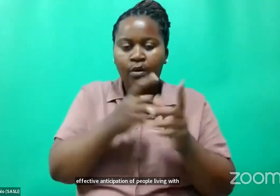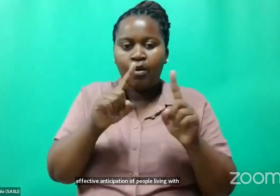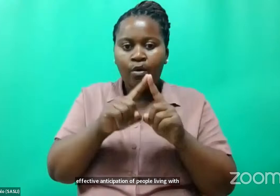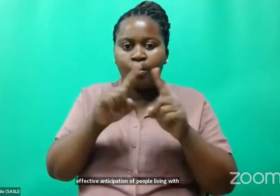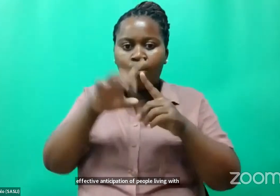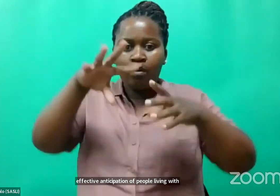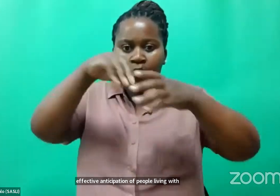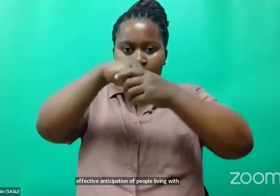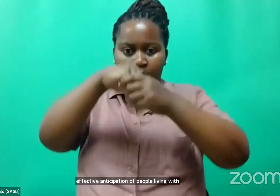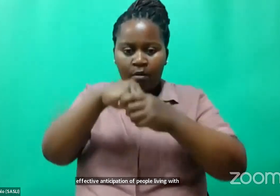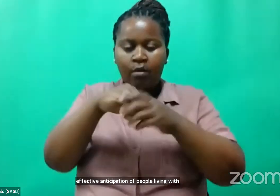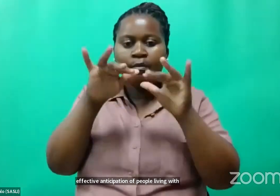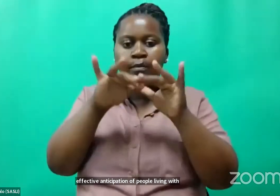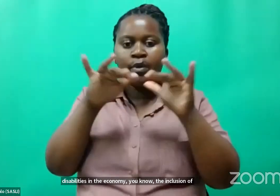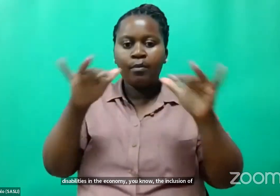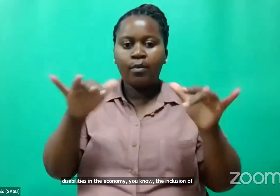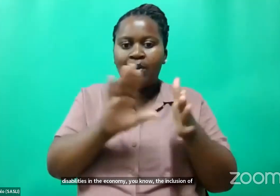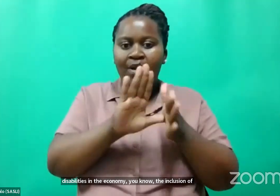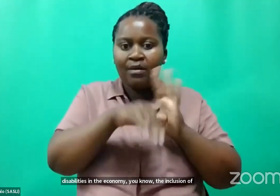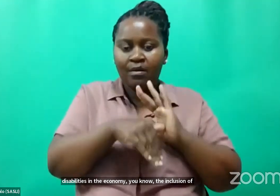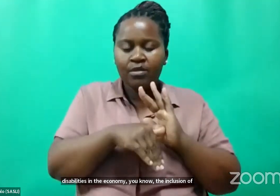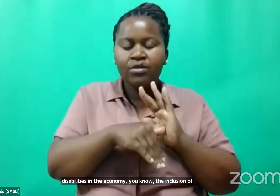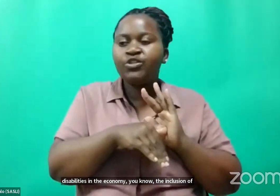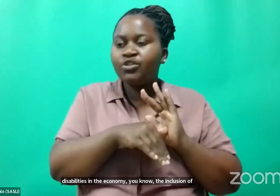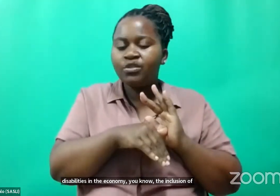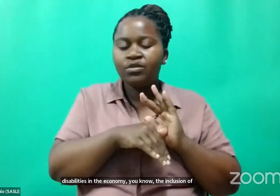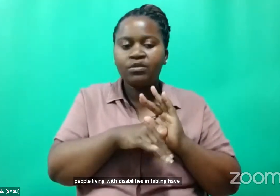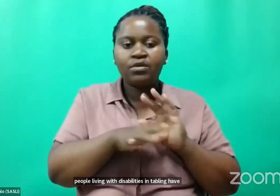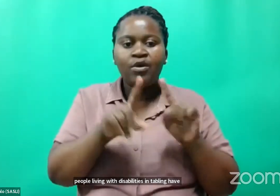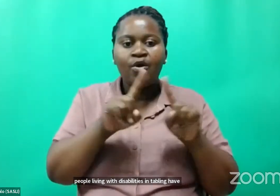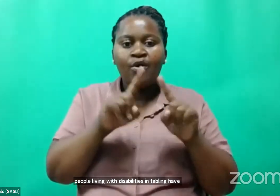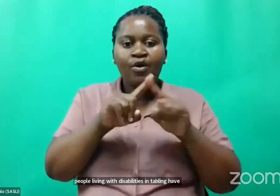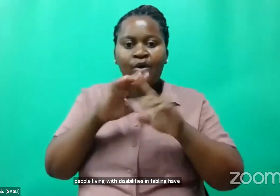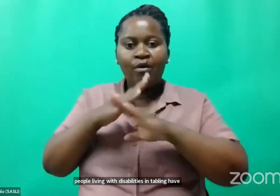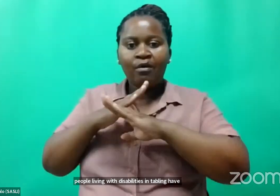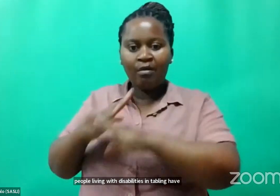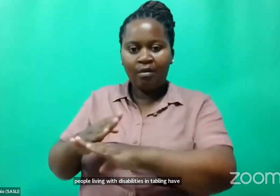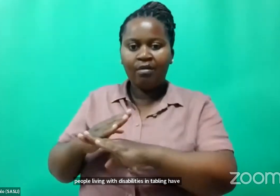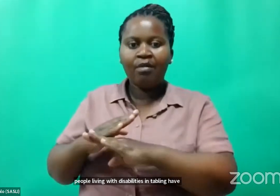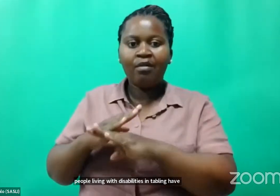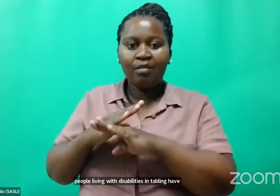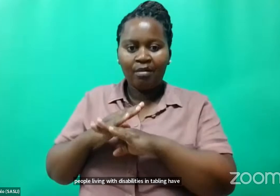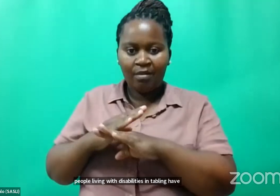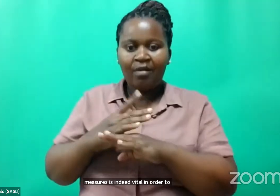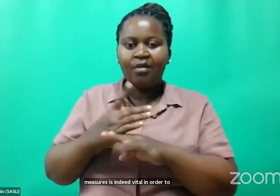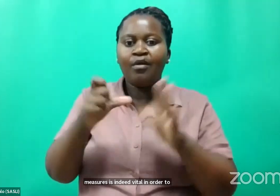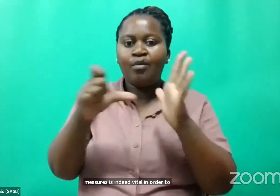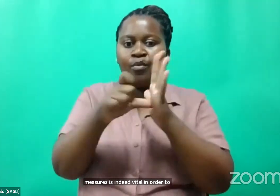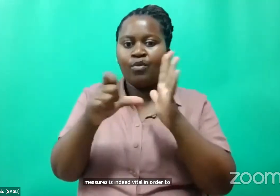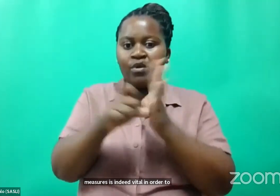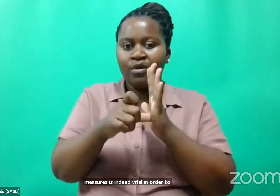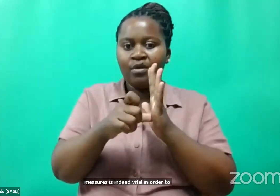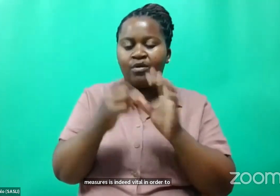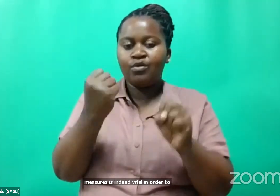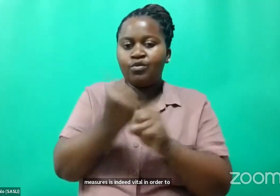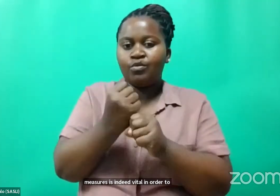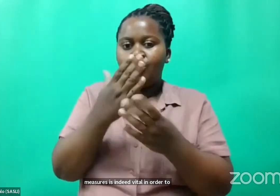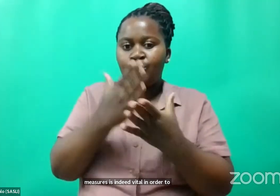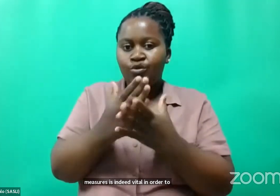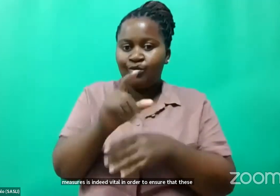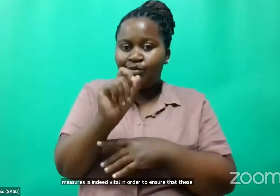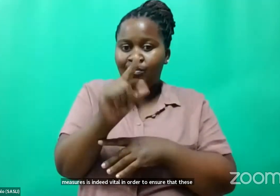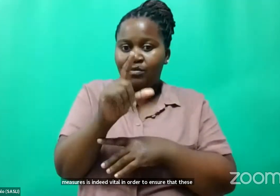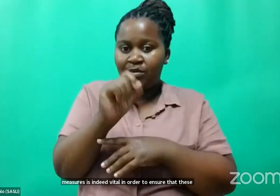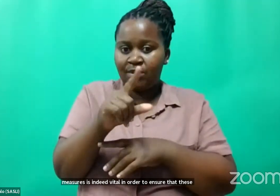with disabilities in tabling of preventative measures is indeed vital in order to ensure that these measures are